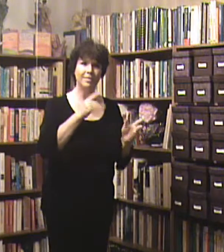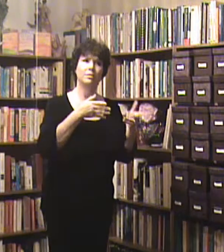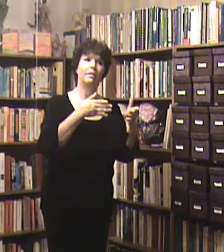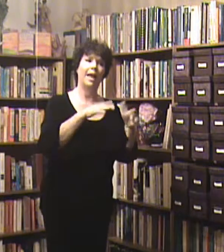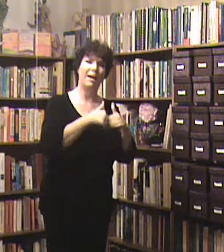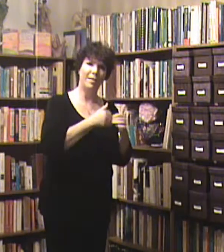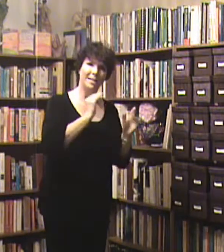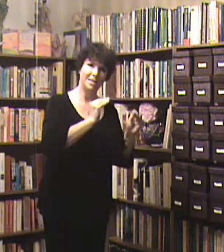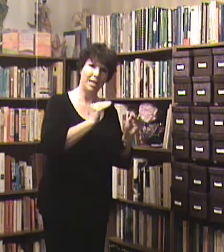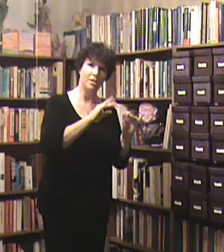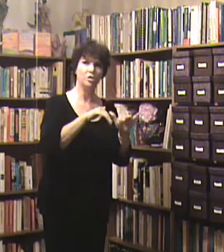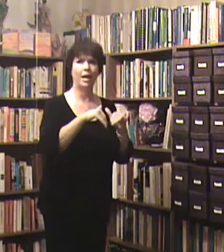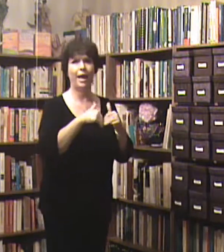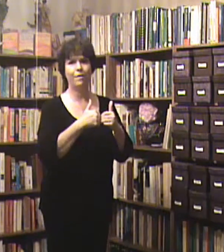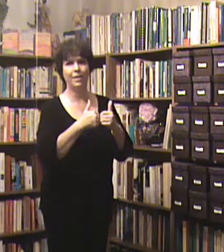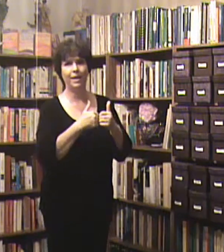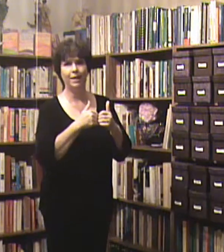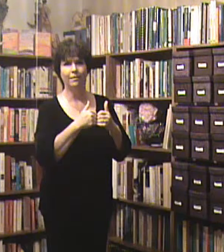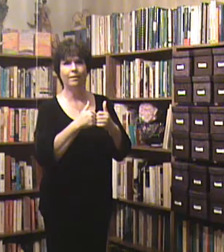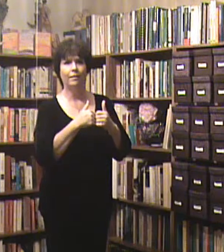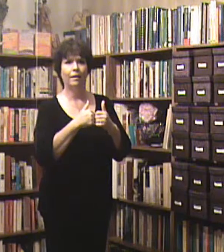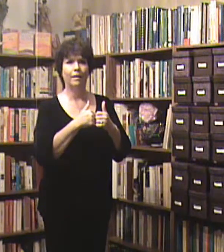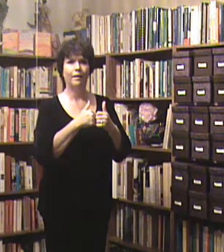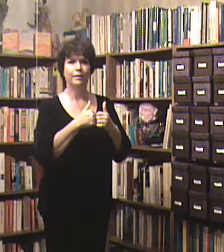deafness, how they teach, how they